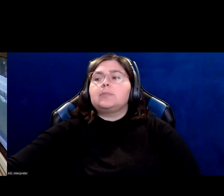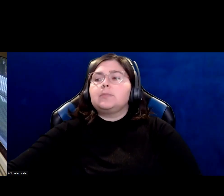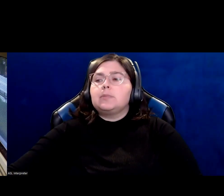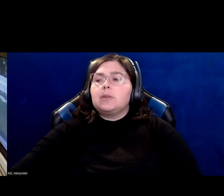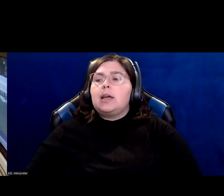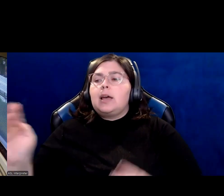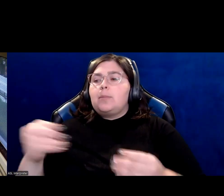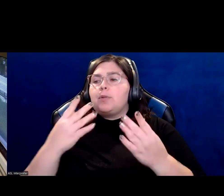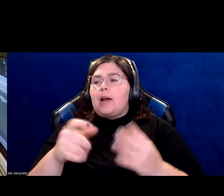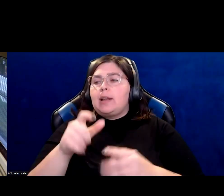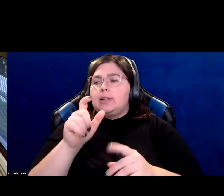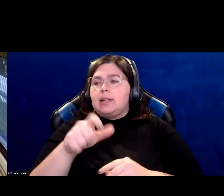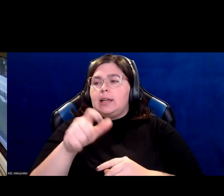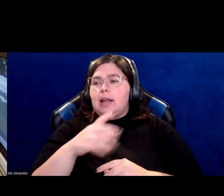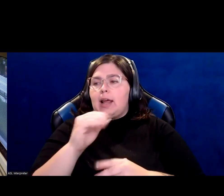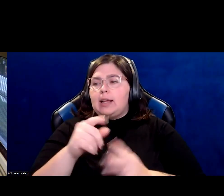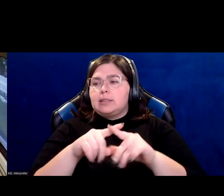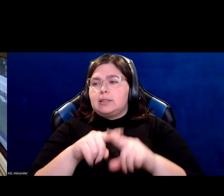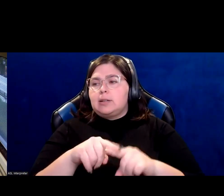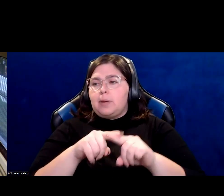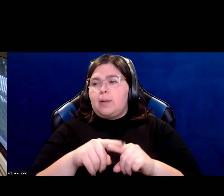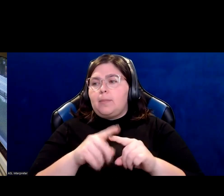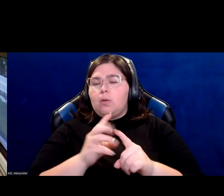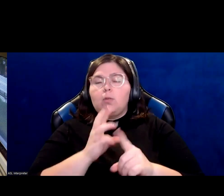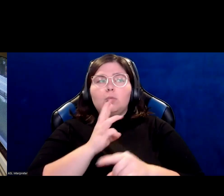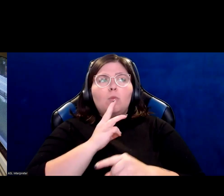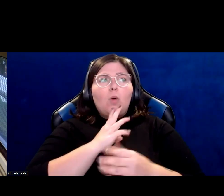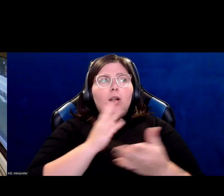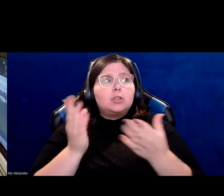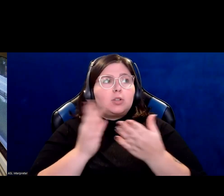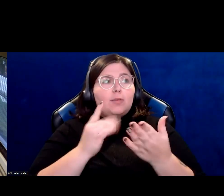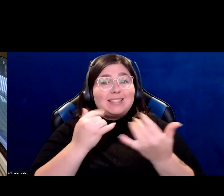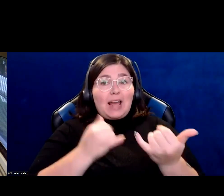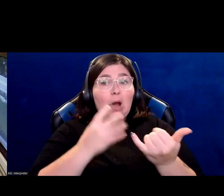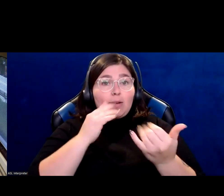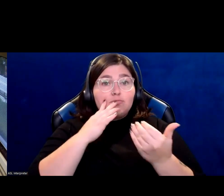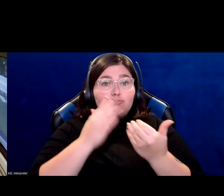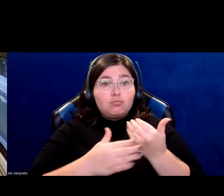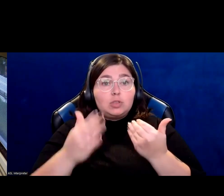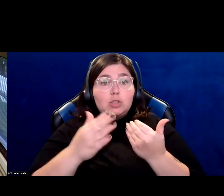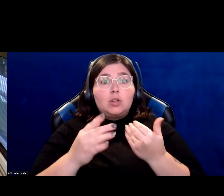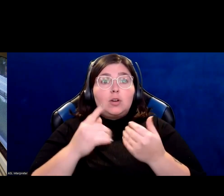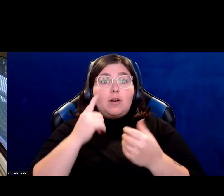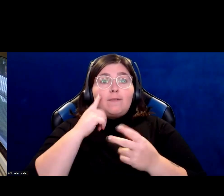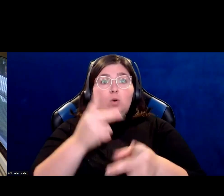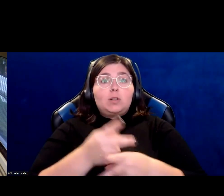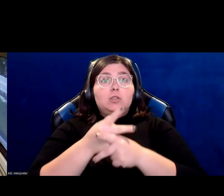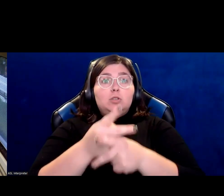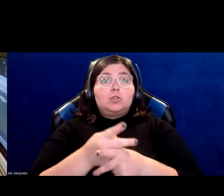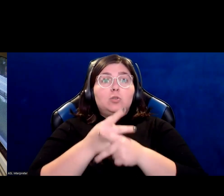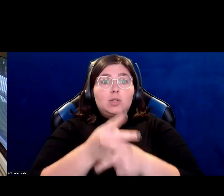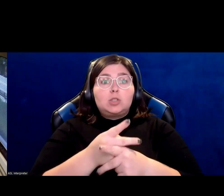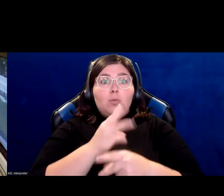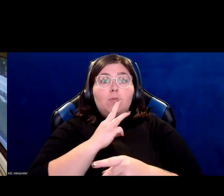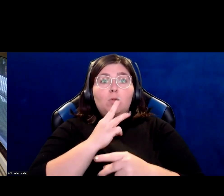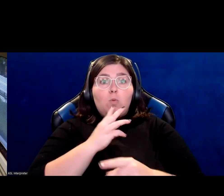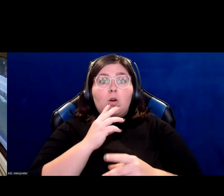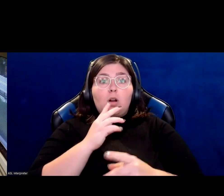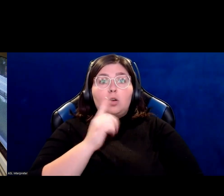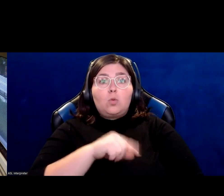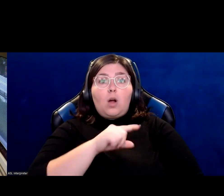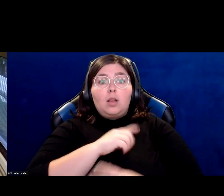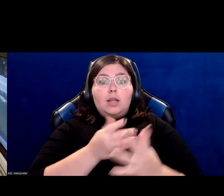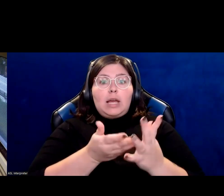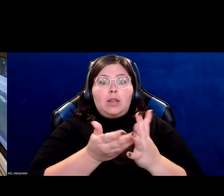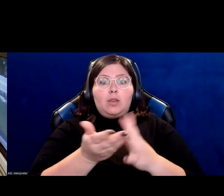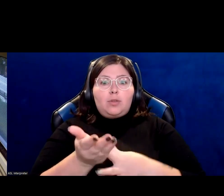dependable water services now and for generations to come. An example of stewardship is our commitment to water quality through our corrosion control and lead